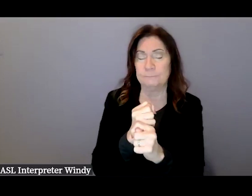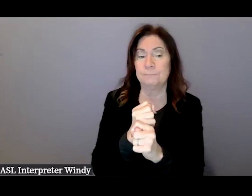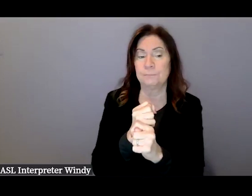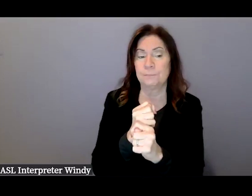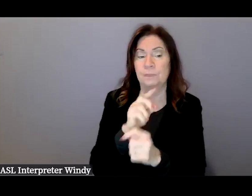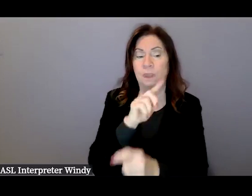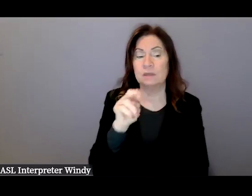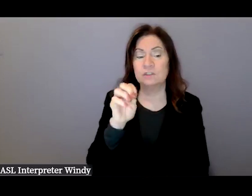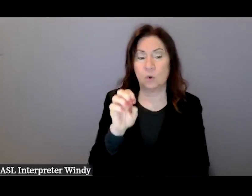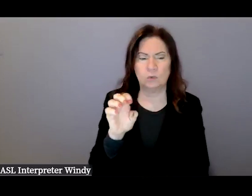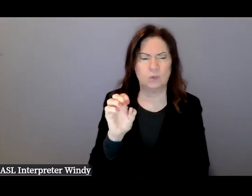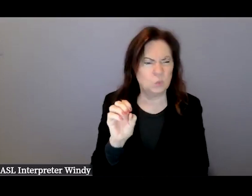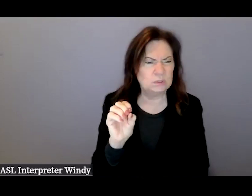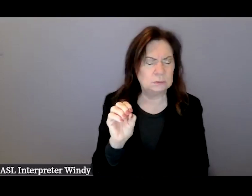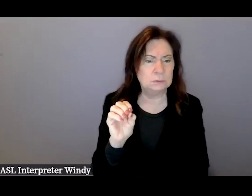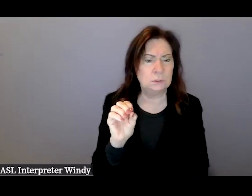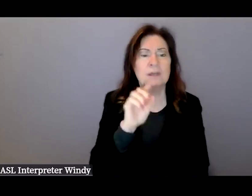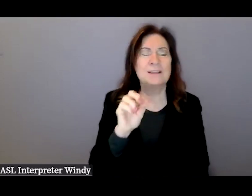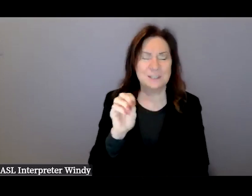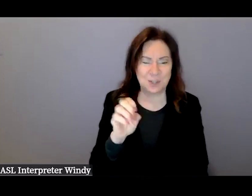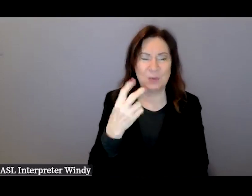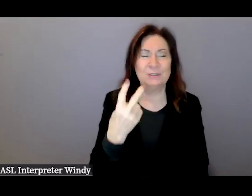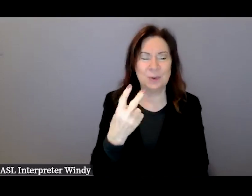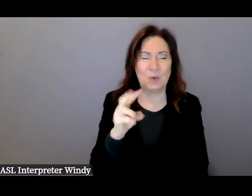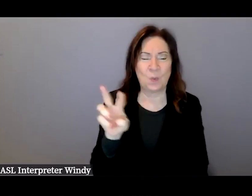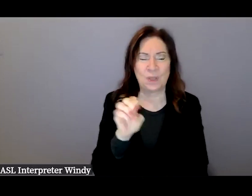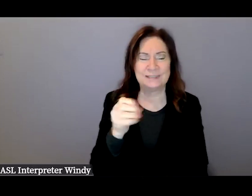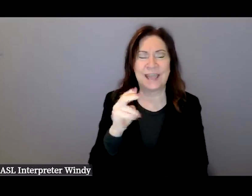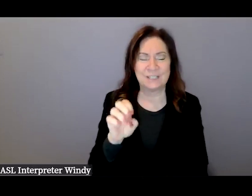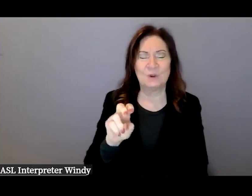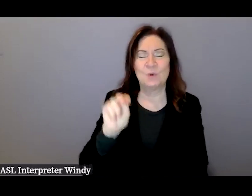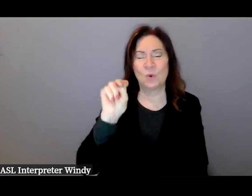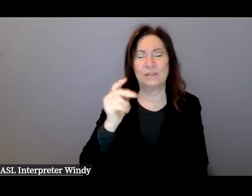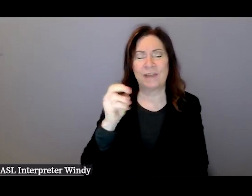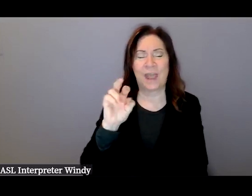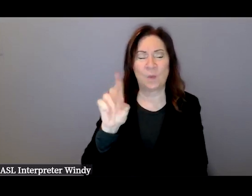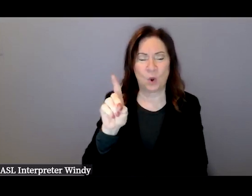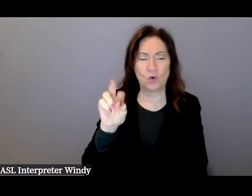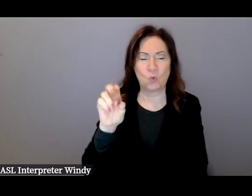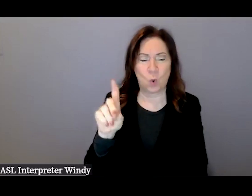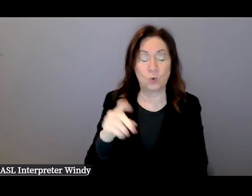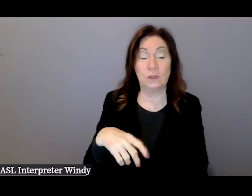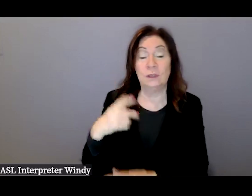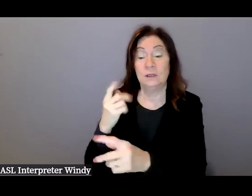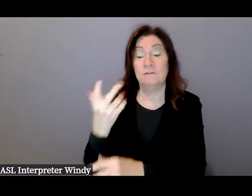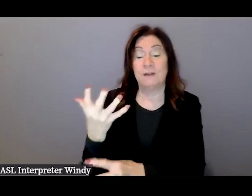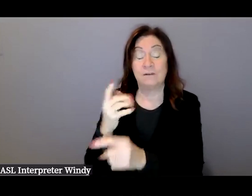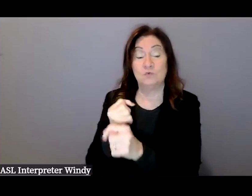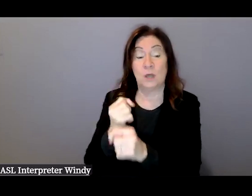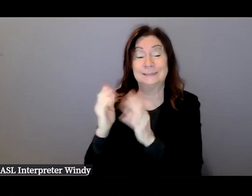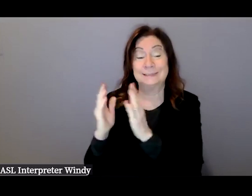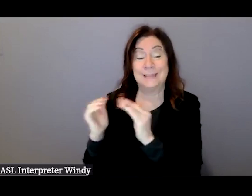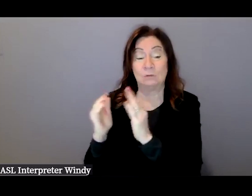zone 2, West Asheville, north of Haywood Road, 5 in zone 3, which is downtown